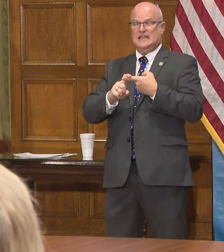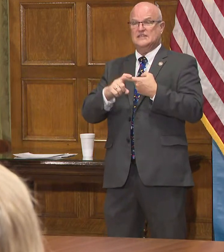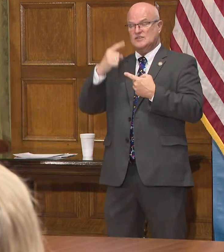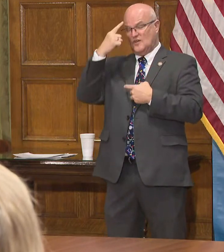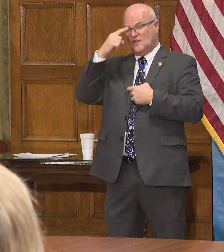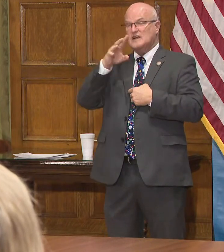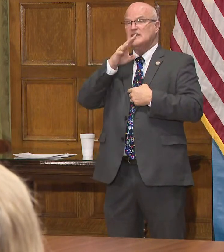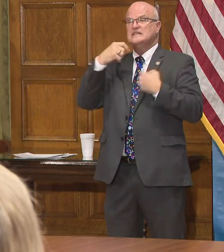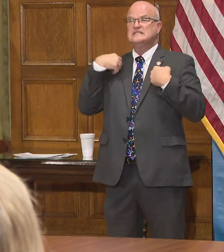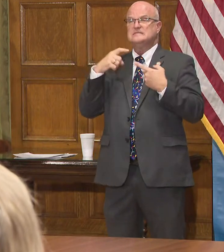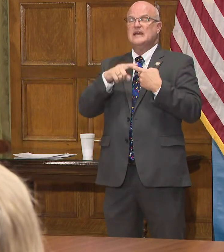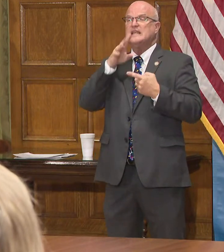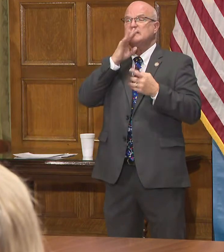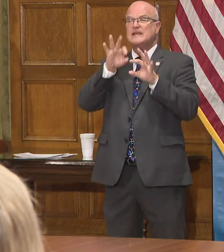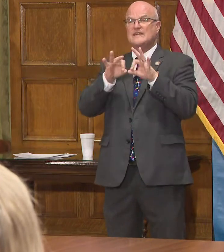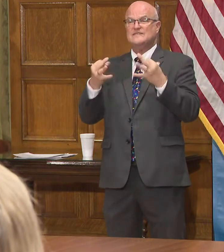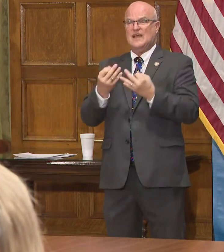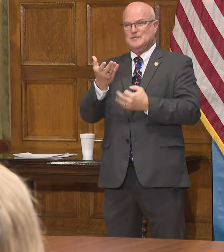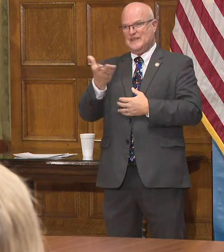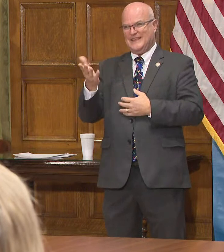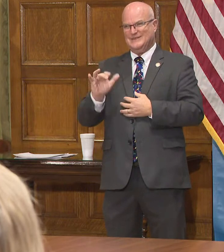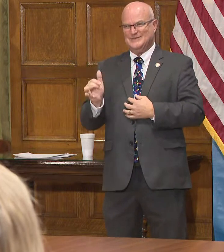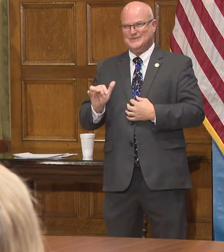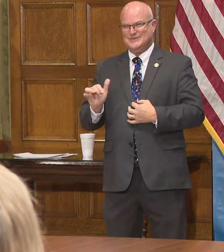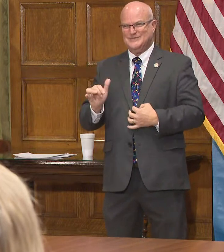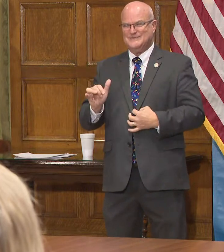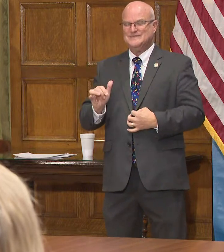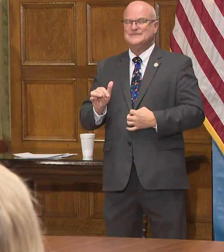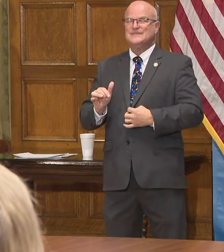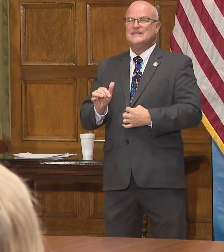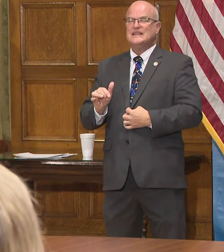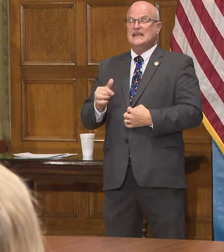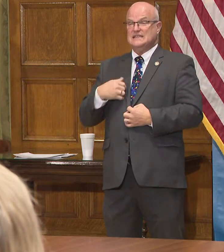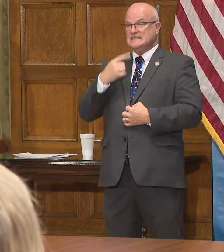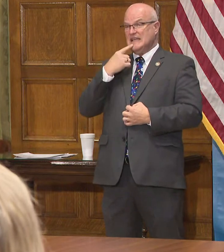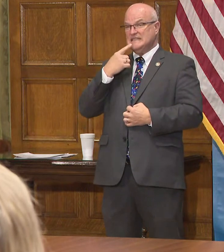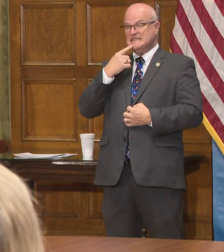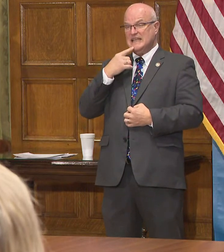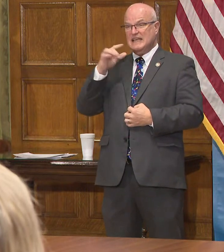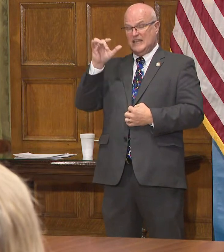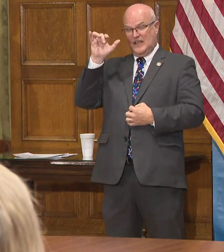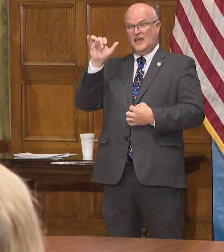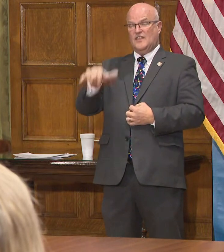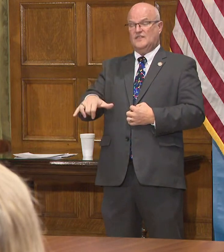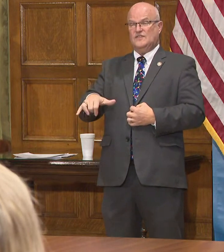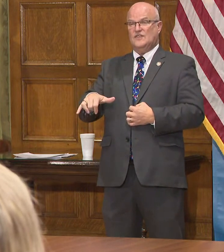our Spanish-speaking families out there as well. And as I said, those